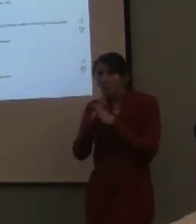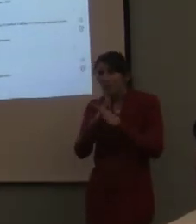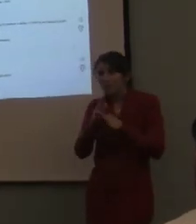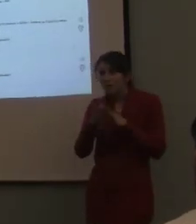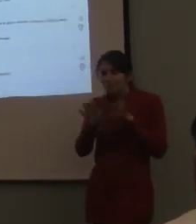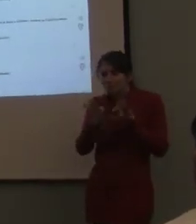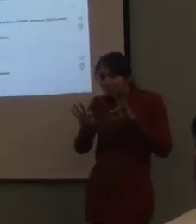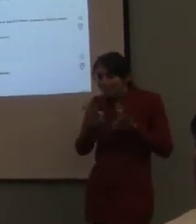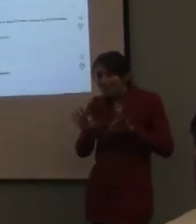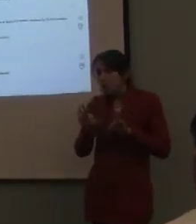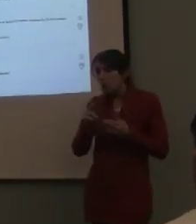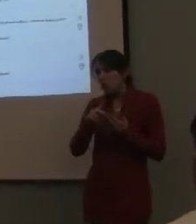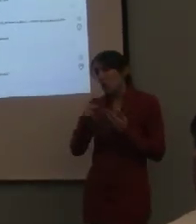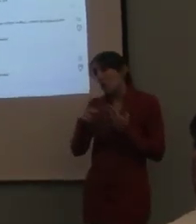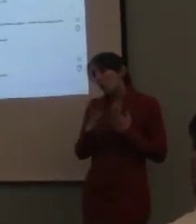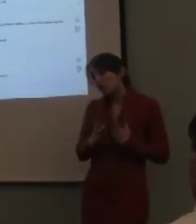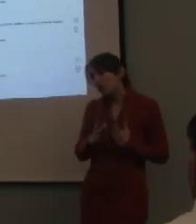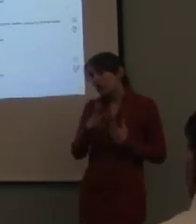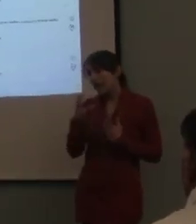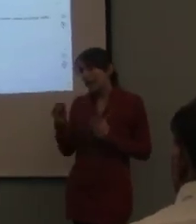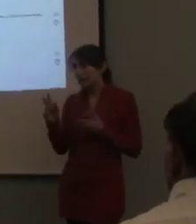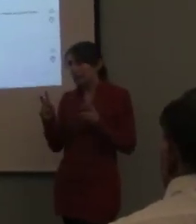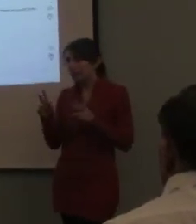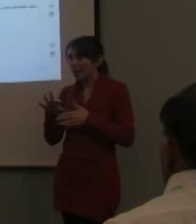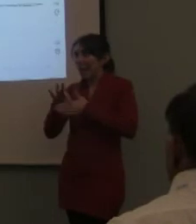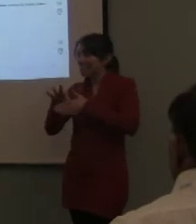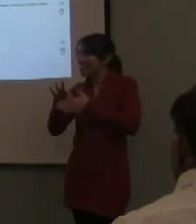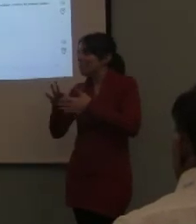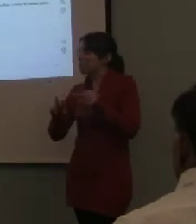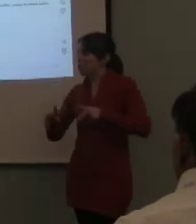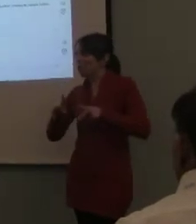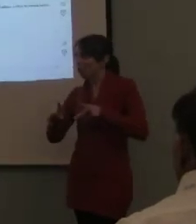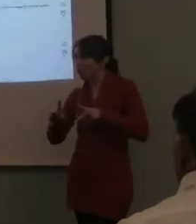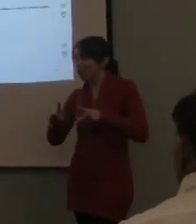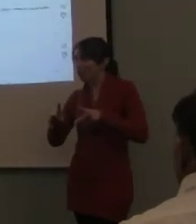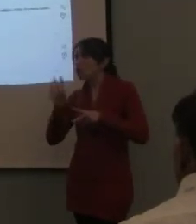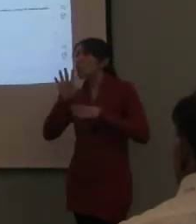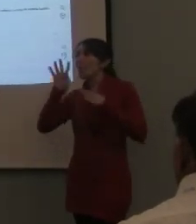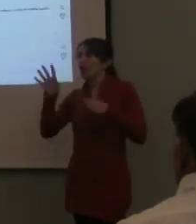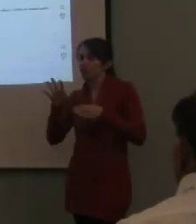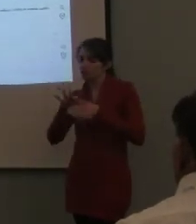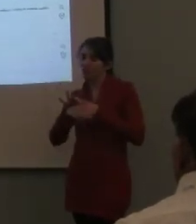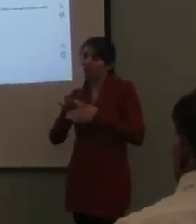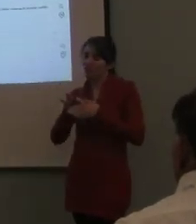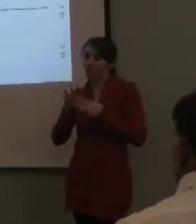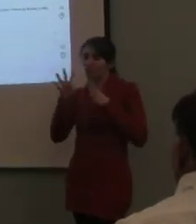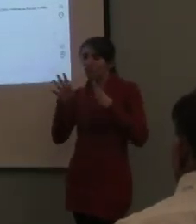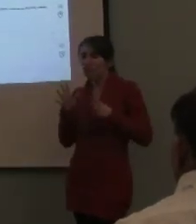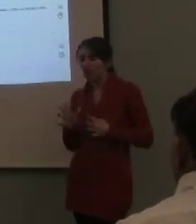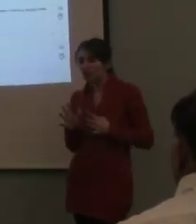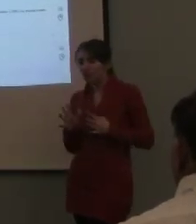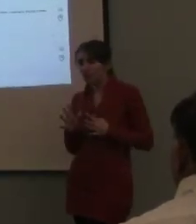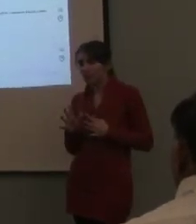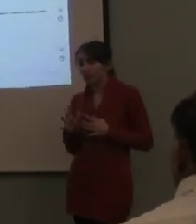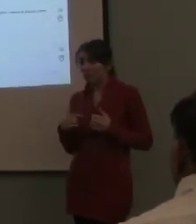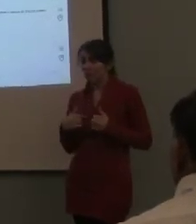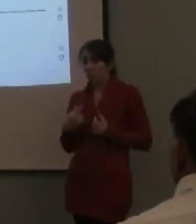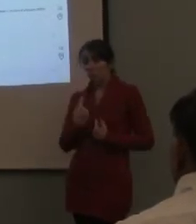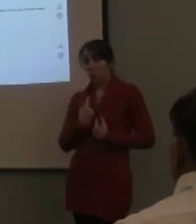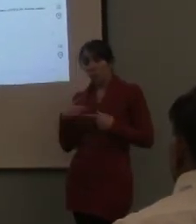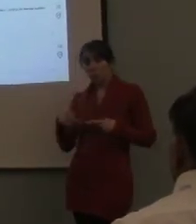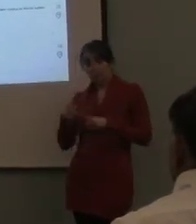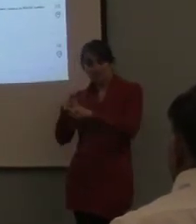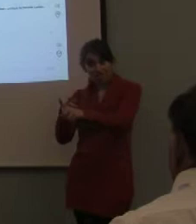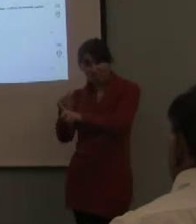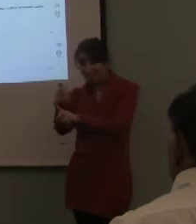people, both programmers and content creators, whereas, you know, I'm